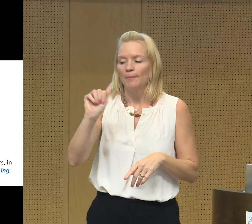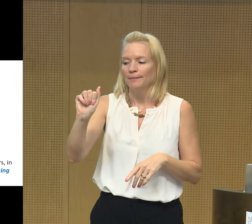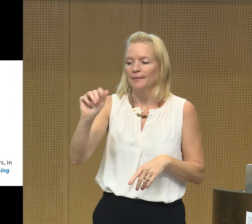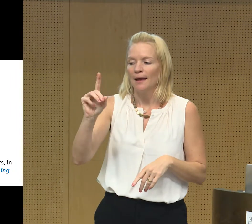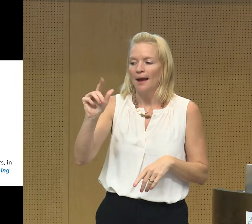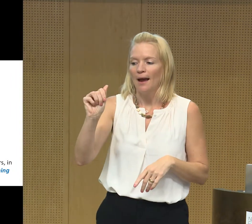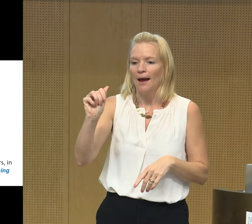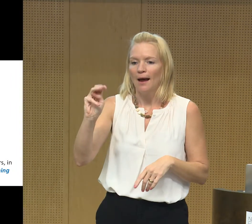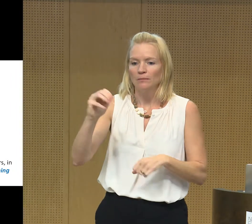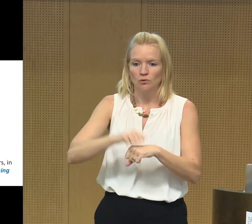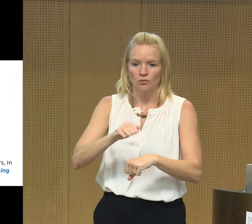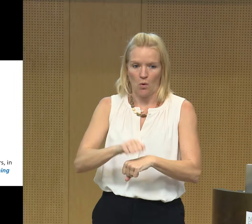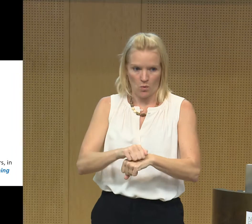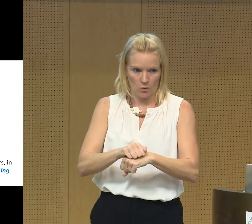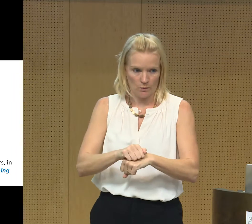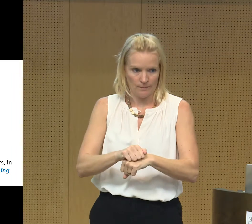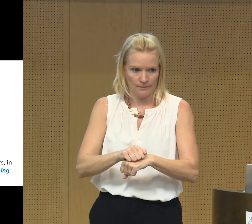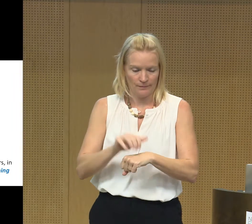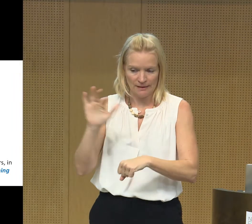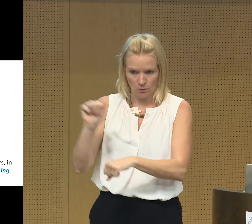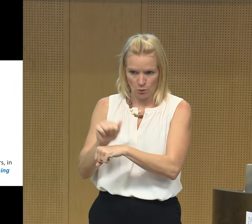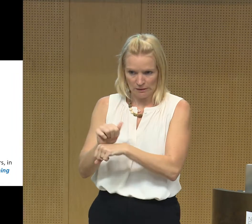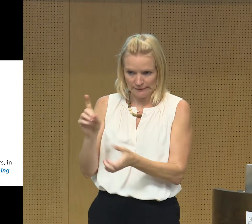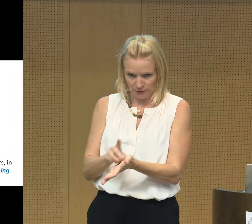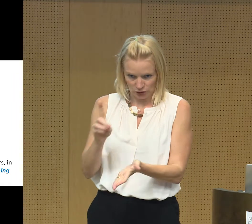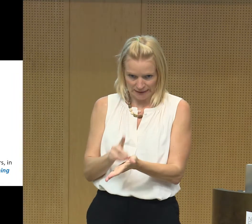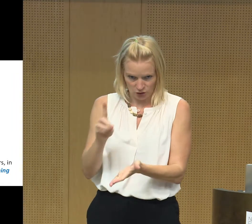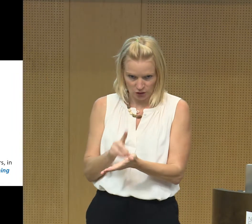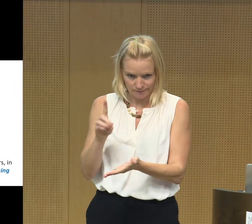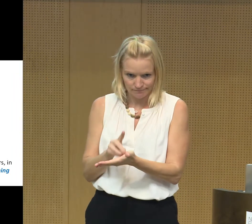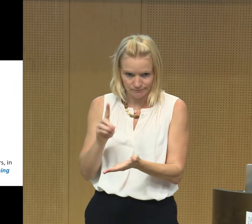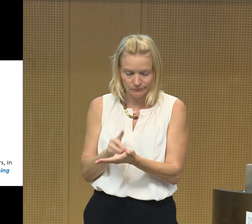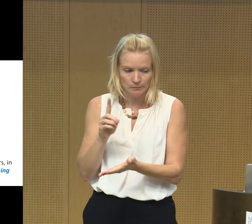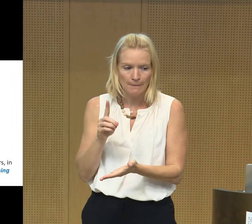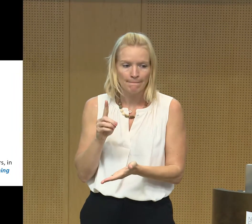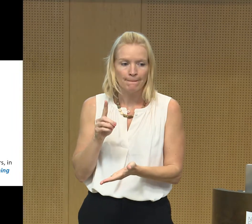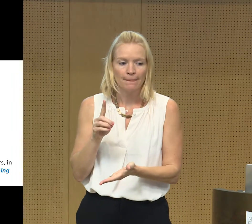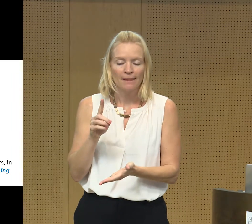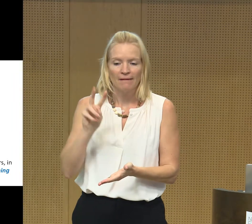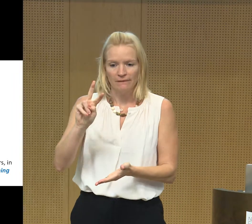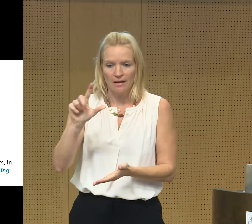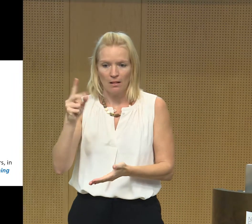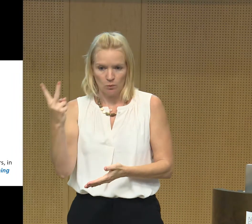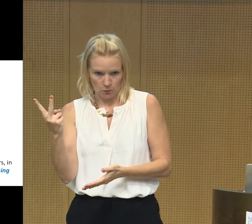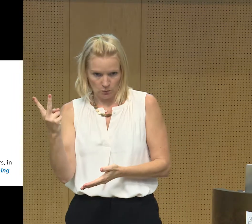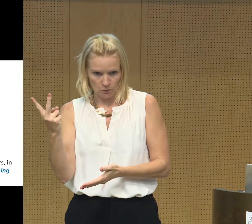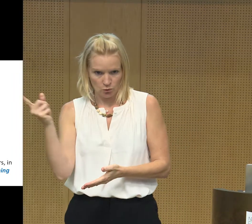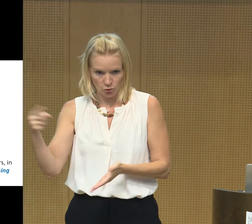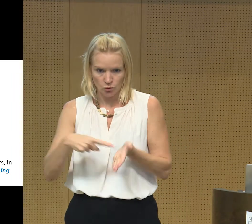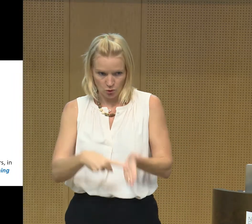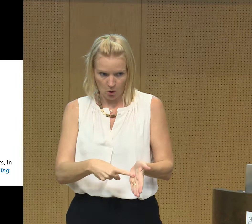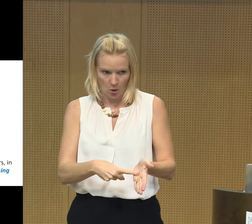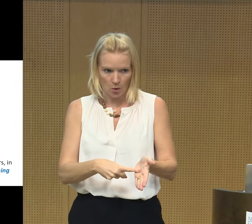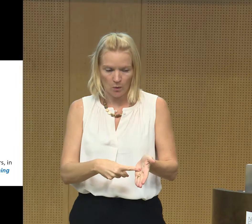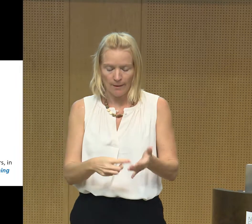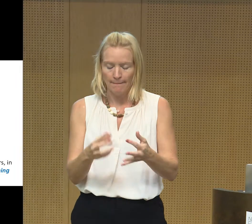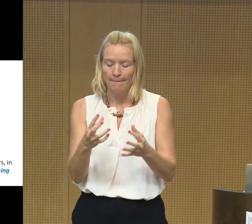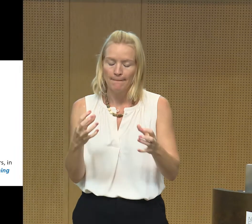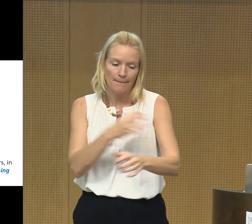So my postdoc, Adam Stone, is working on his dissertation currently with the VL2. And he